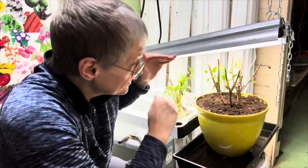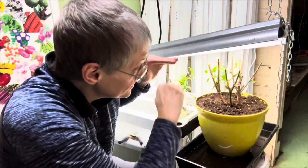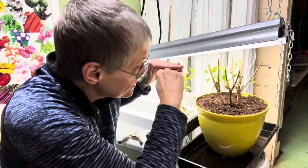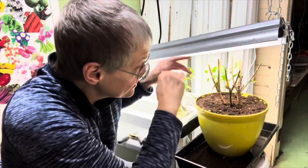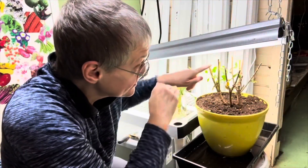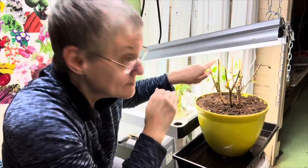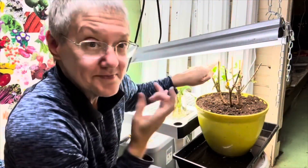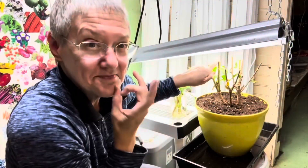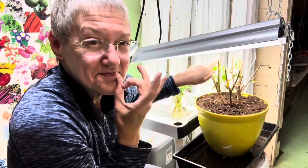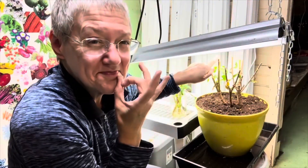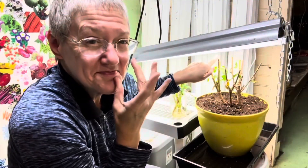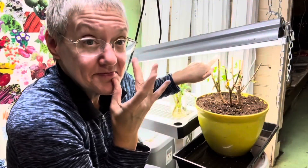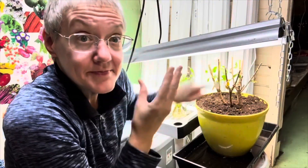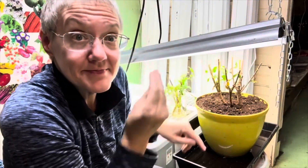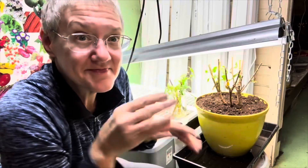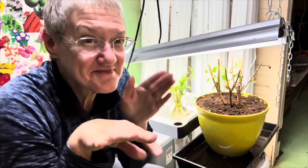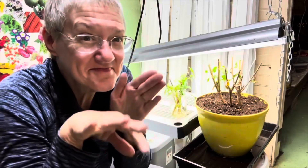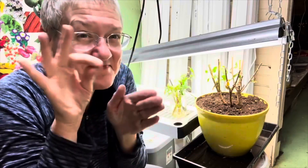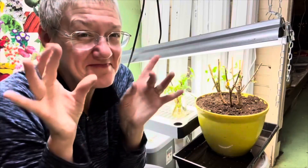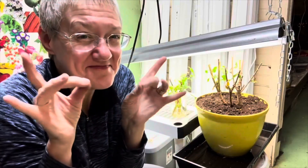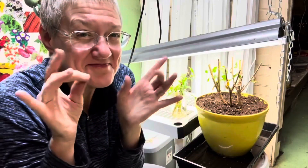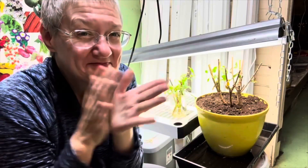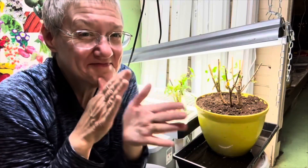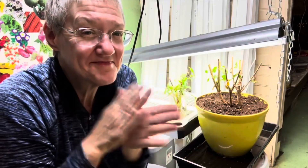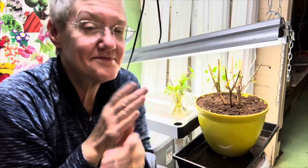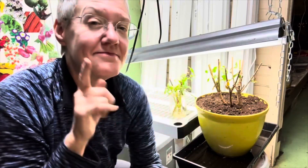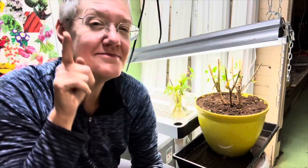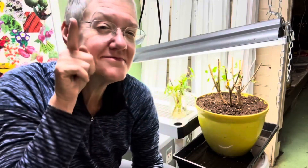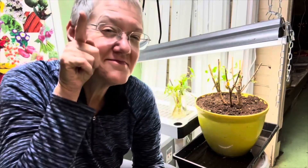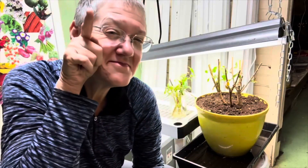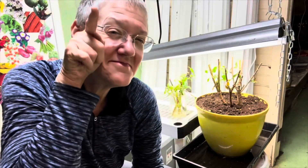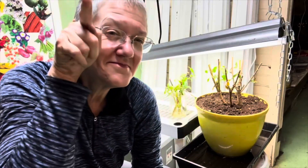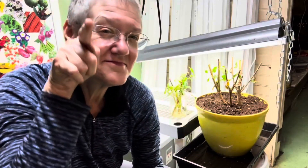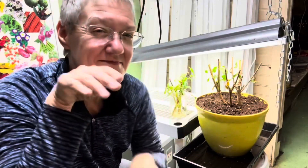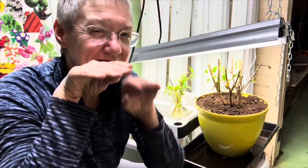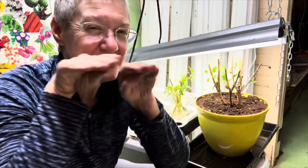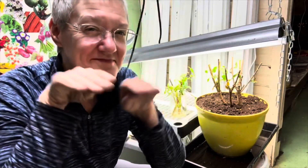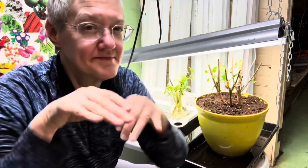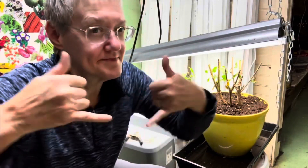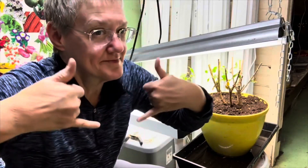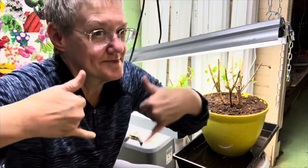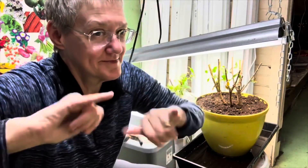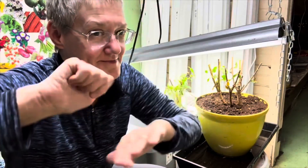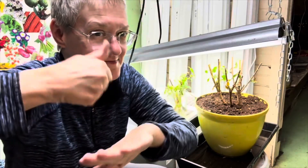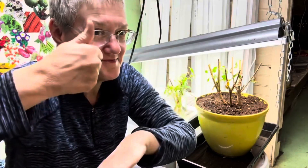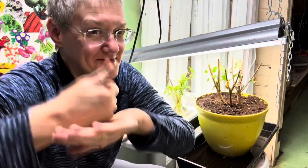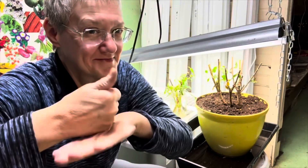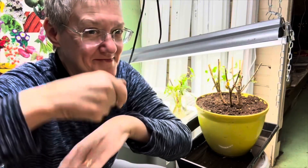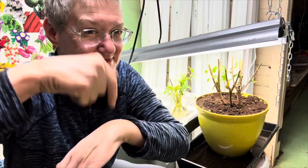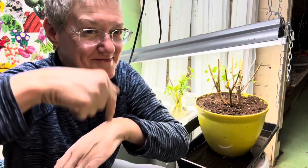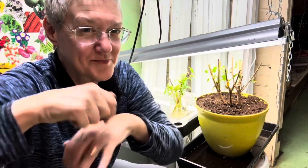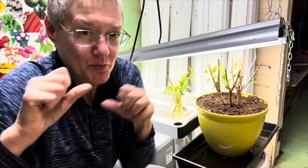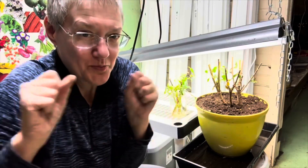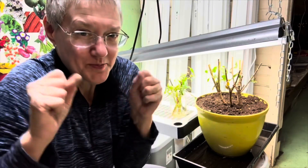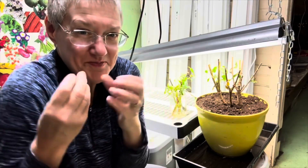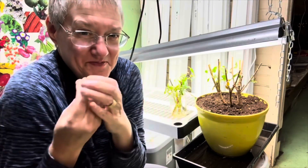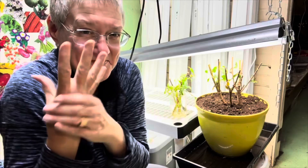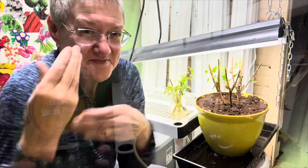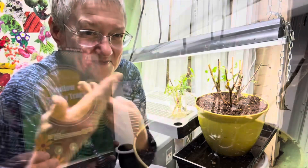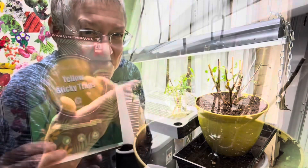Now I raised it up closer to the light. And I found the sticky papers over there on some shelves. I'm still setting up